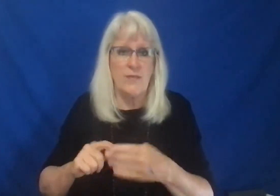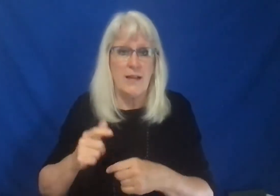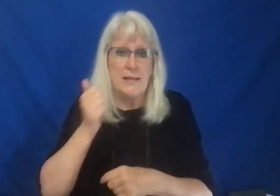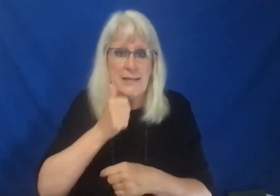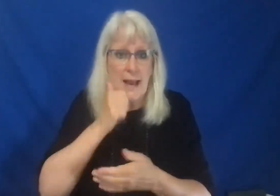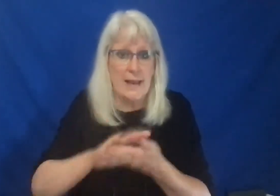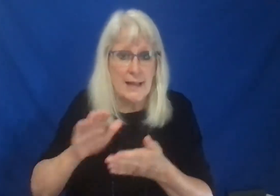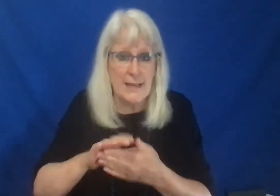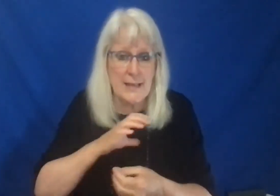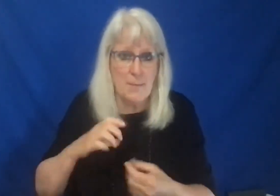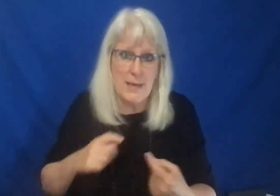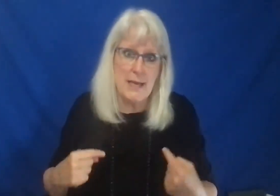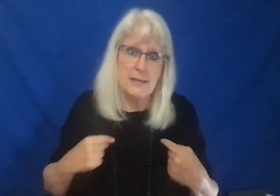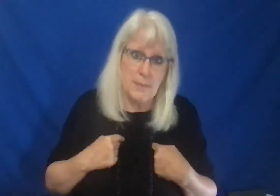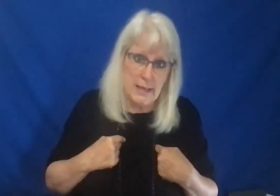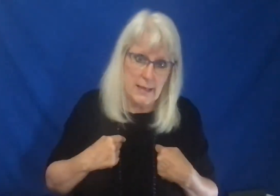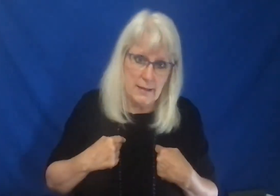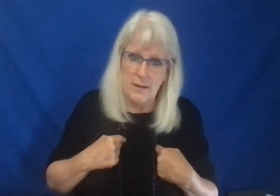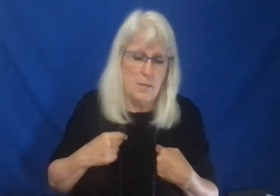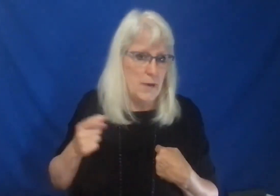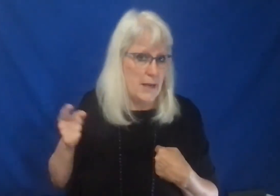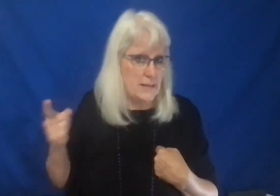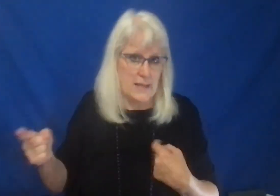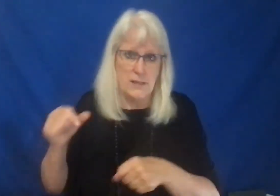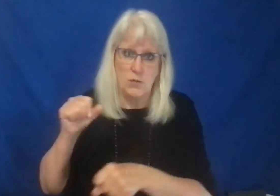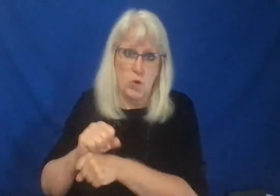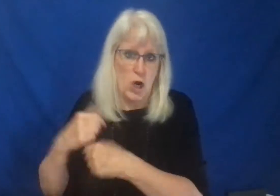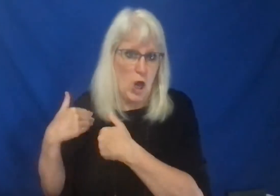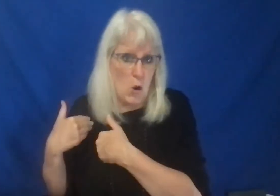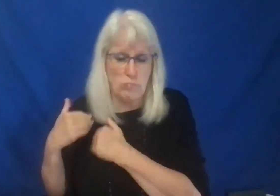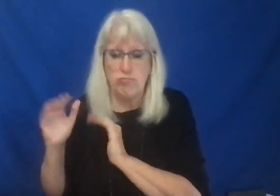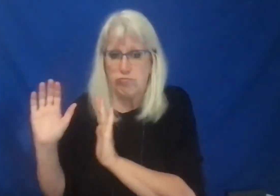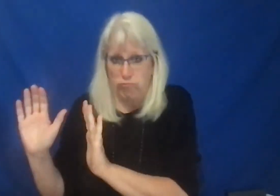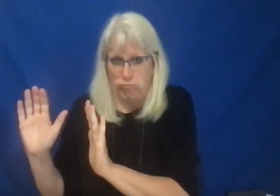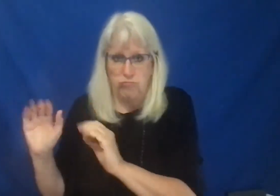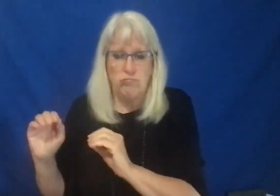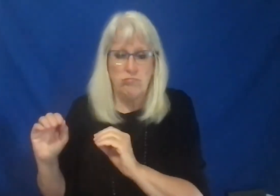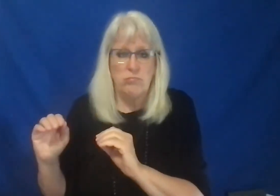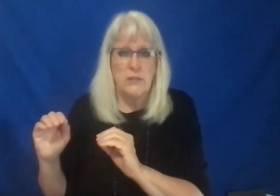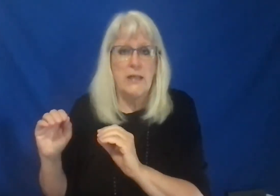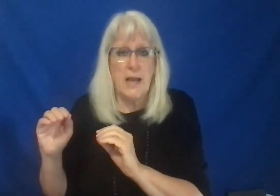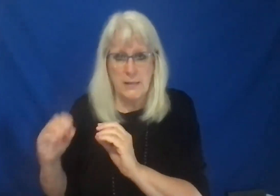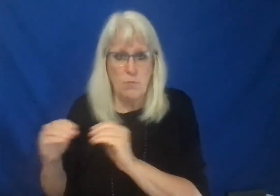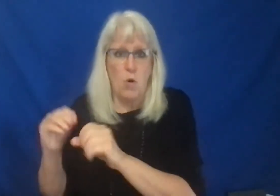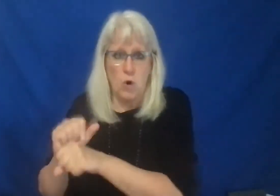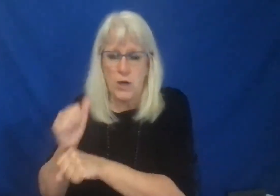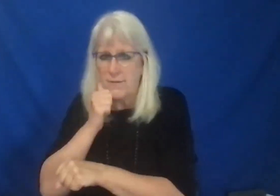committee is me, because his workload is such that he has more to do on a daily basis, but he does the weekly cleaning,